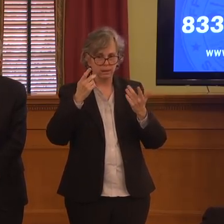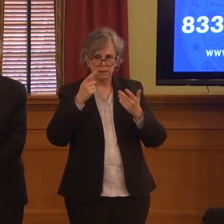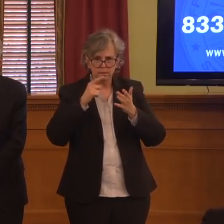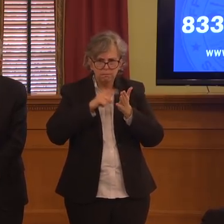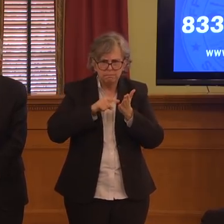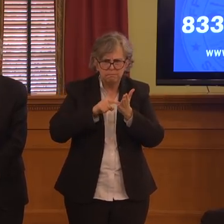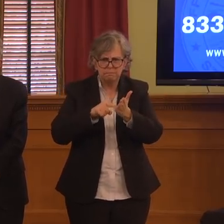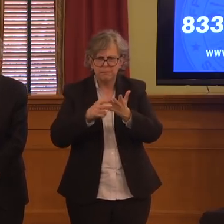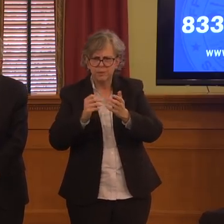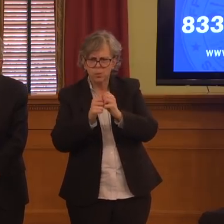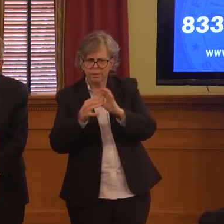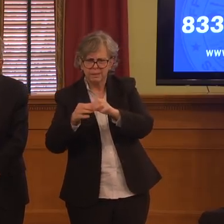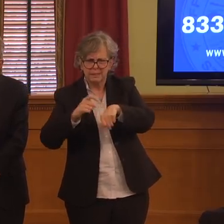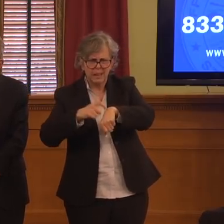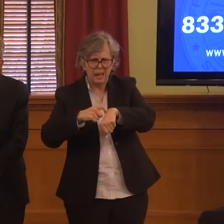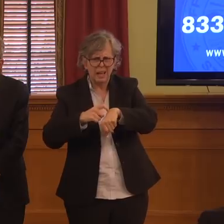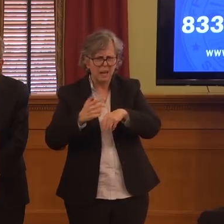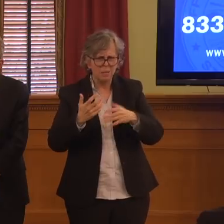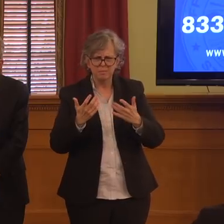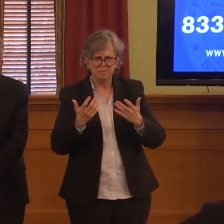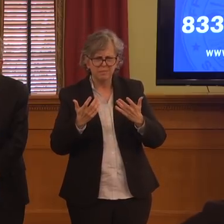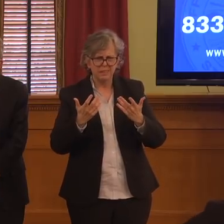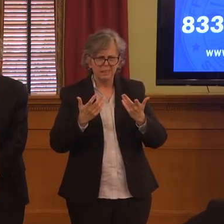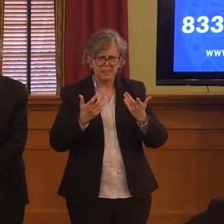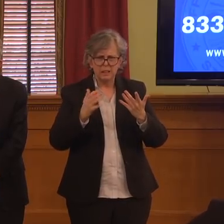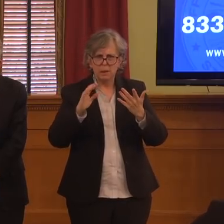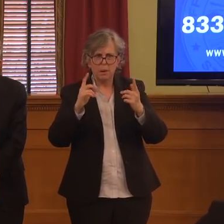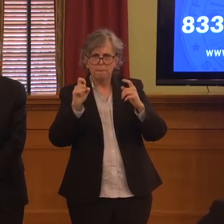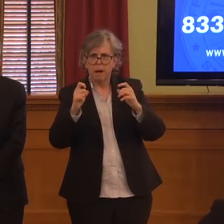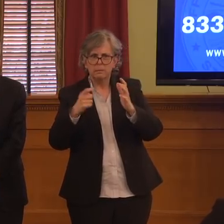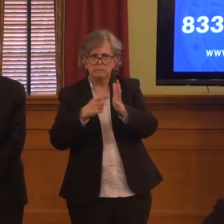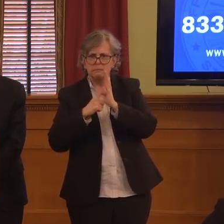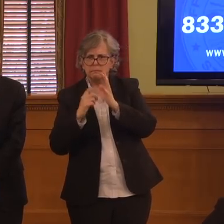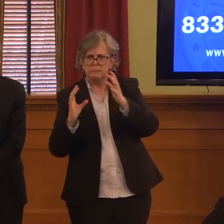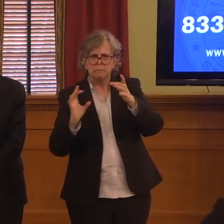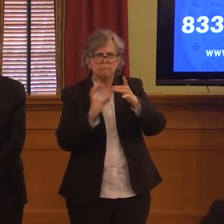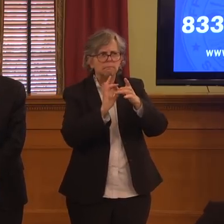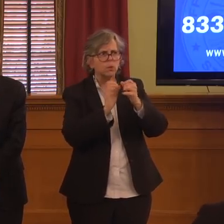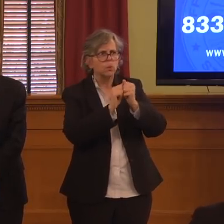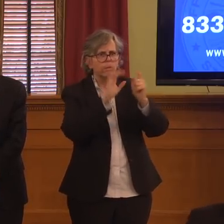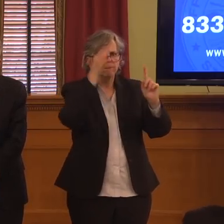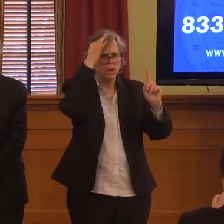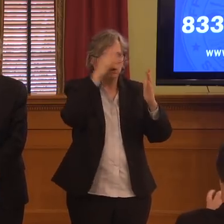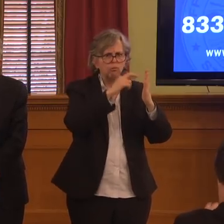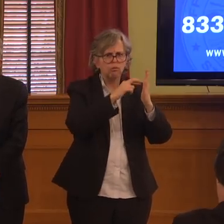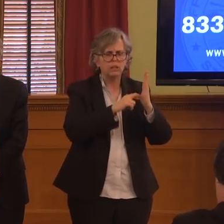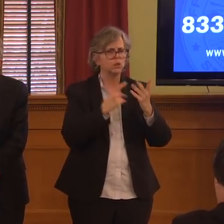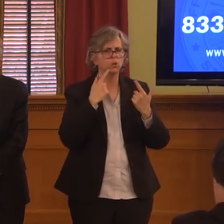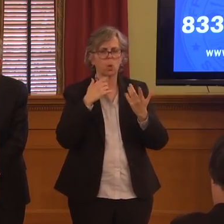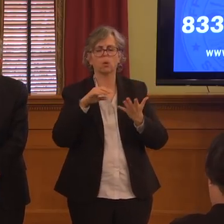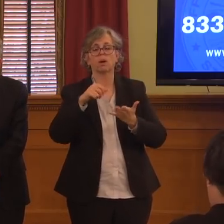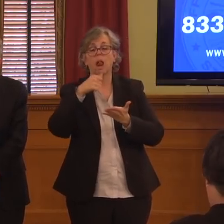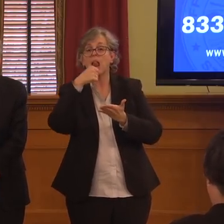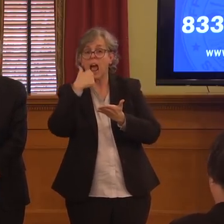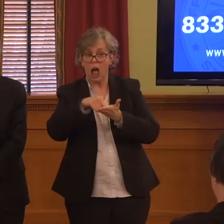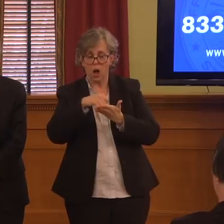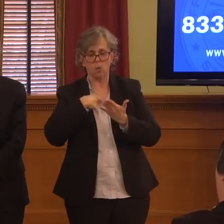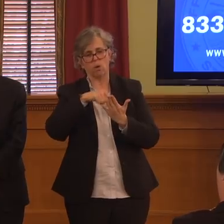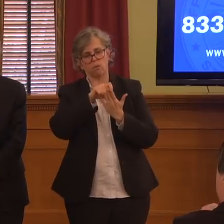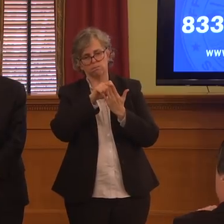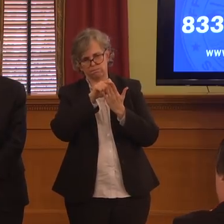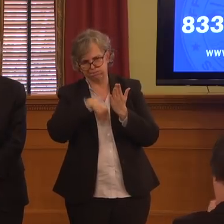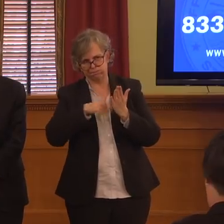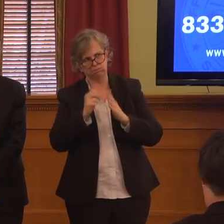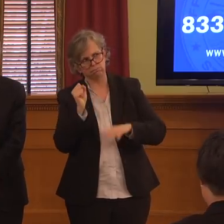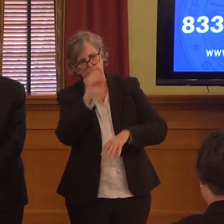both federal and state regulations. And as such, we are preparing a letter to President Trump and Vice President Pence,